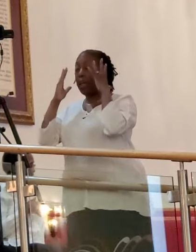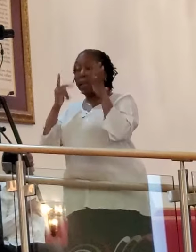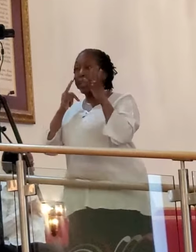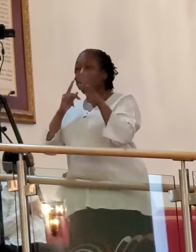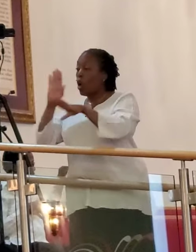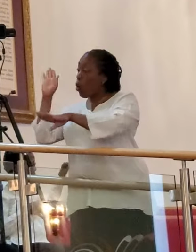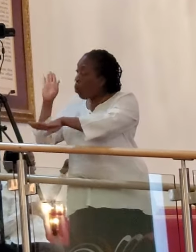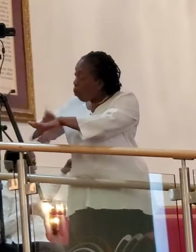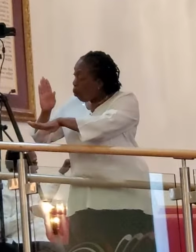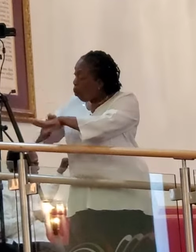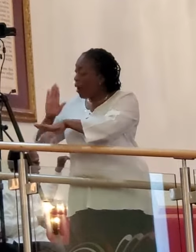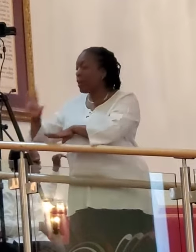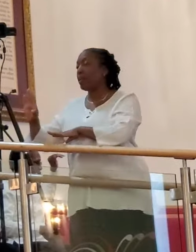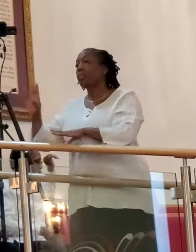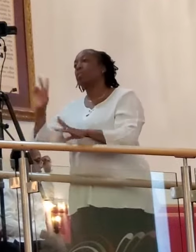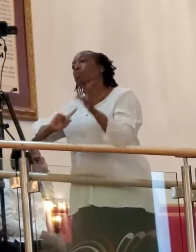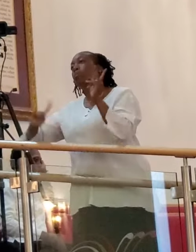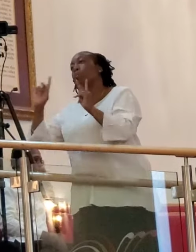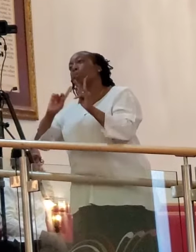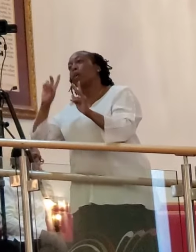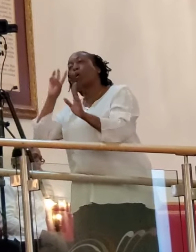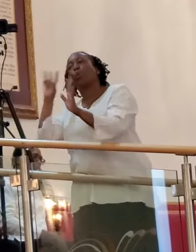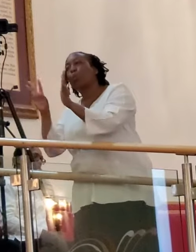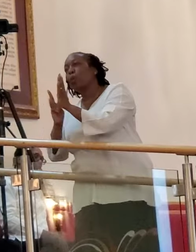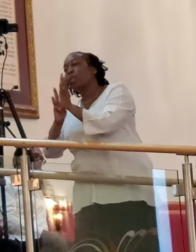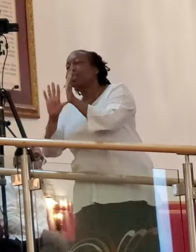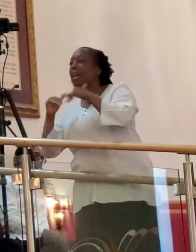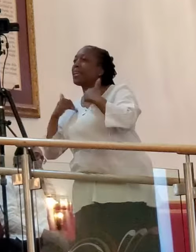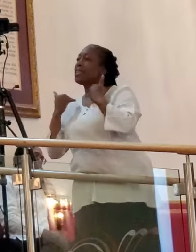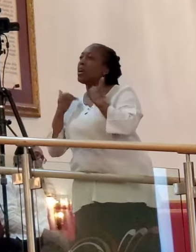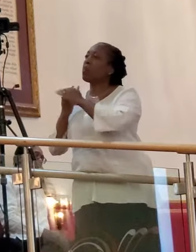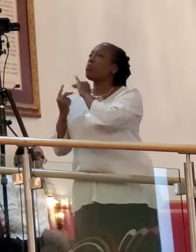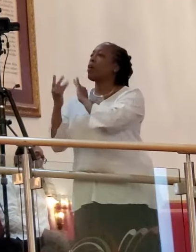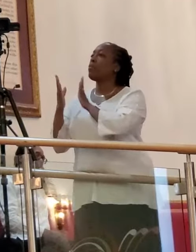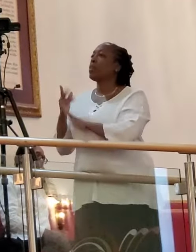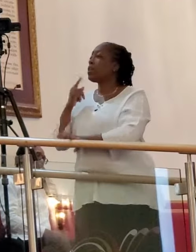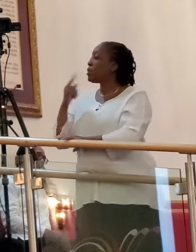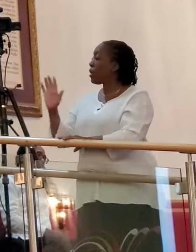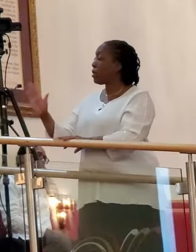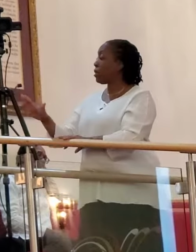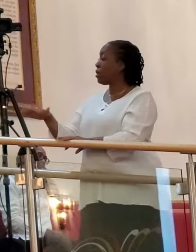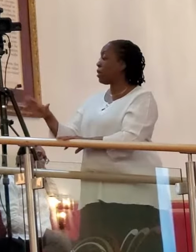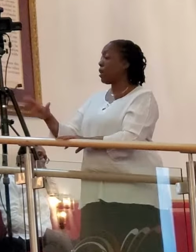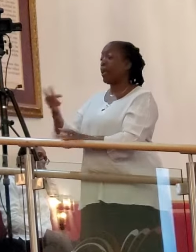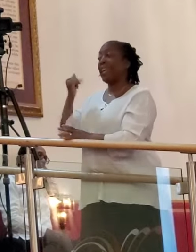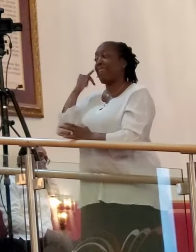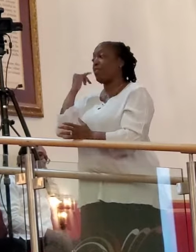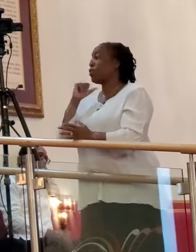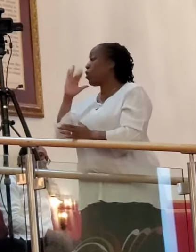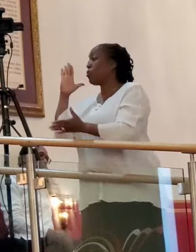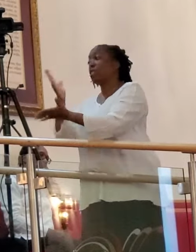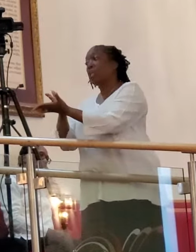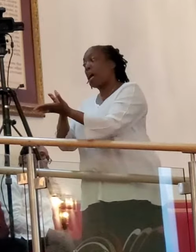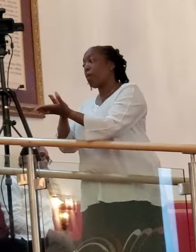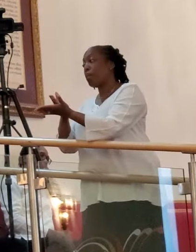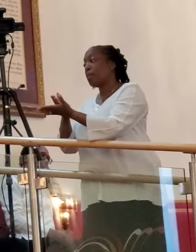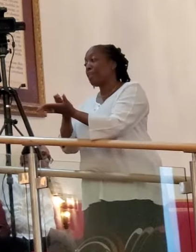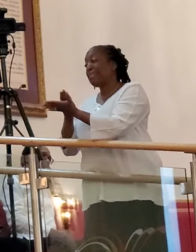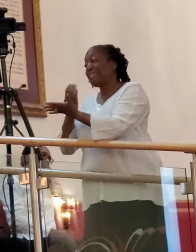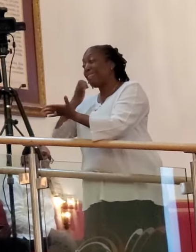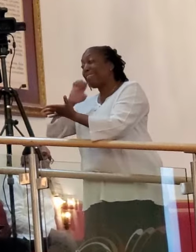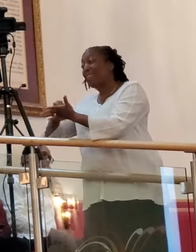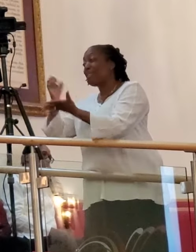people. He had witnessed to them as a young prophet. He said to them that if you don't stop the wickedness that is going